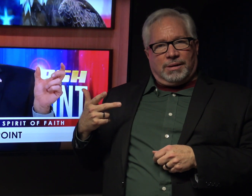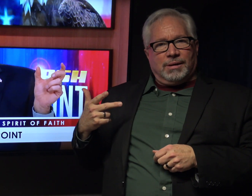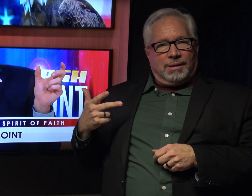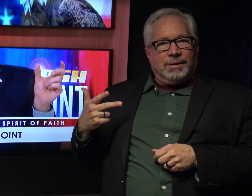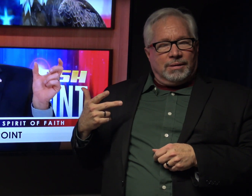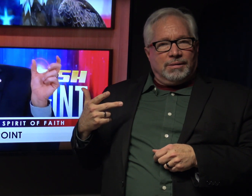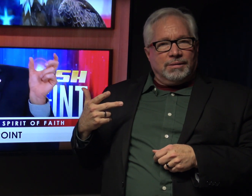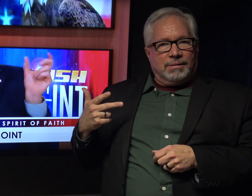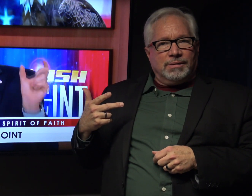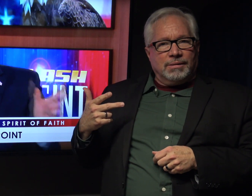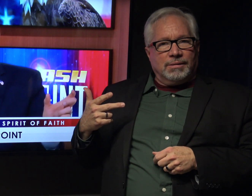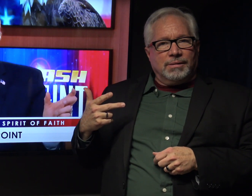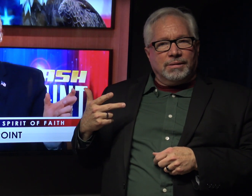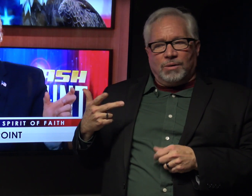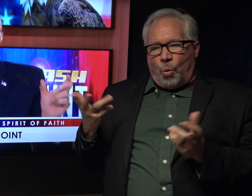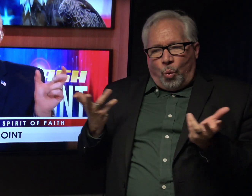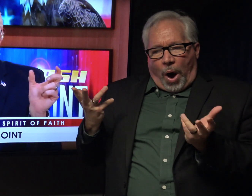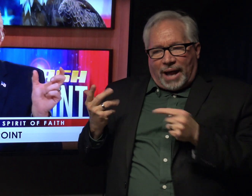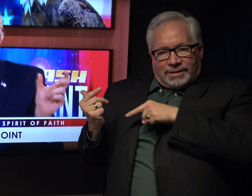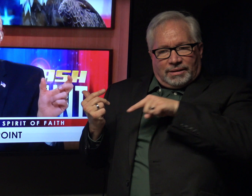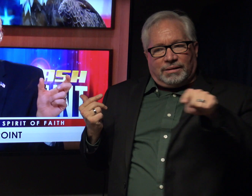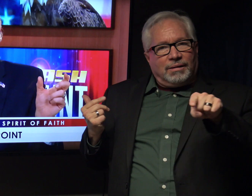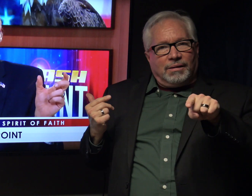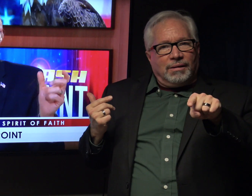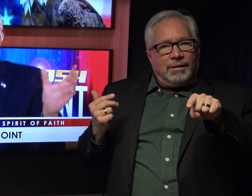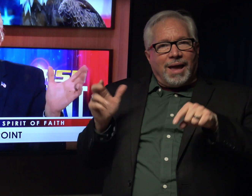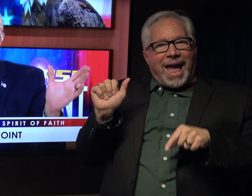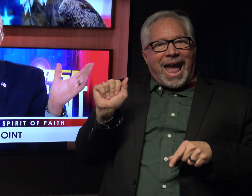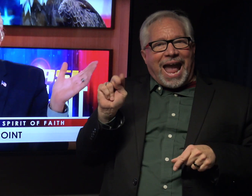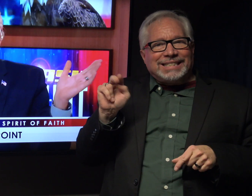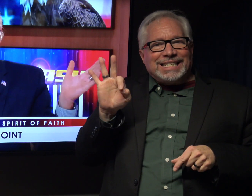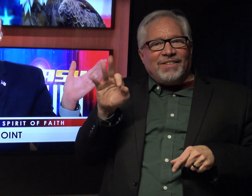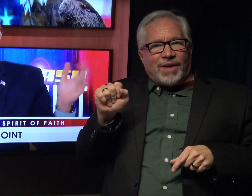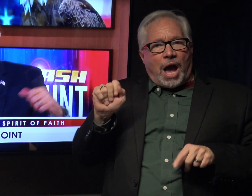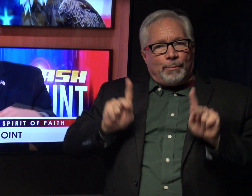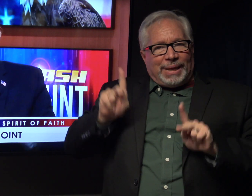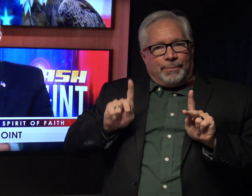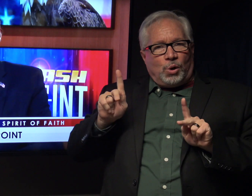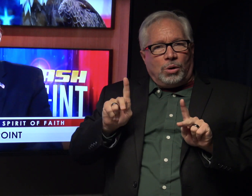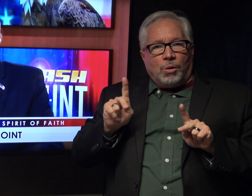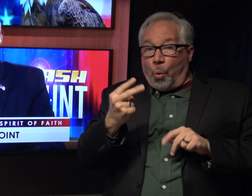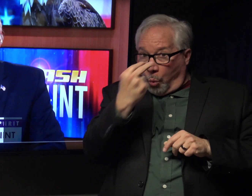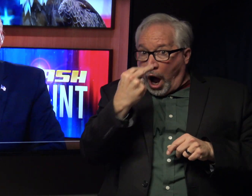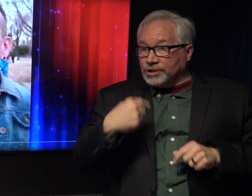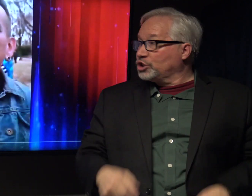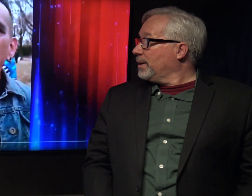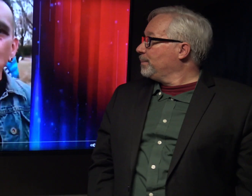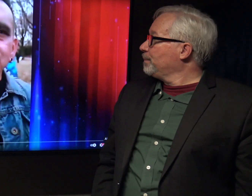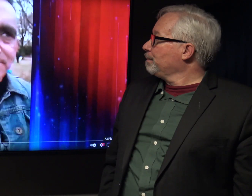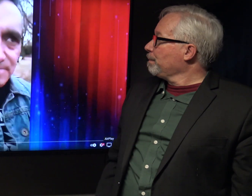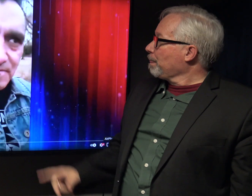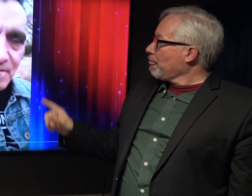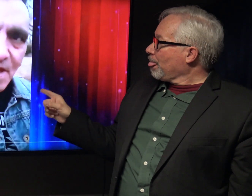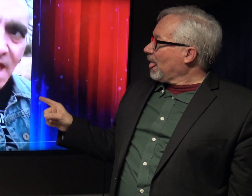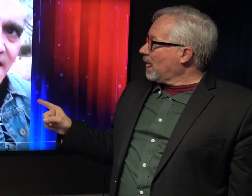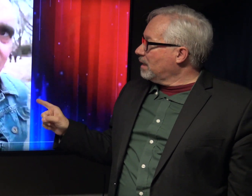caravan of Antifa buses. I know you think I'm crazy. Watch. Sitting up on Summit,